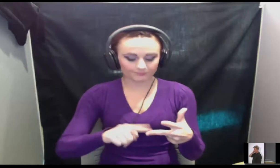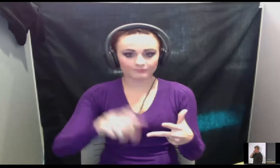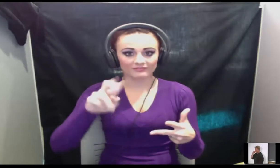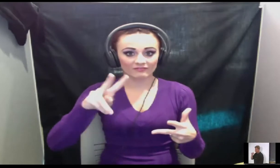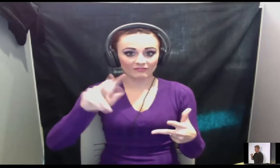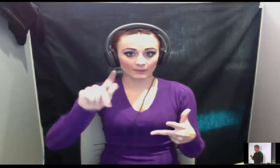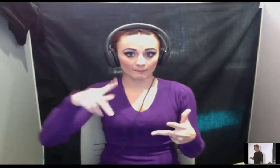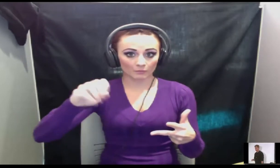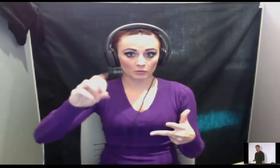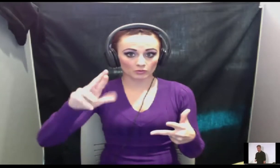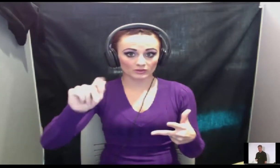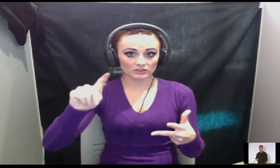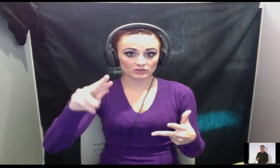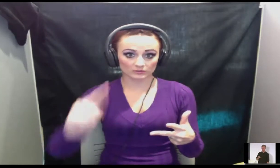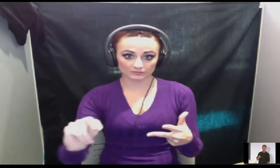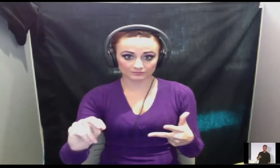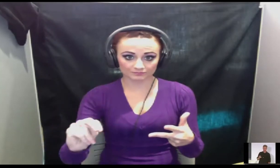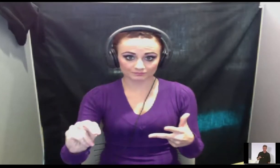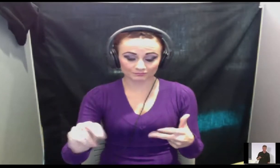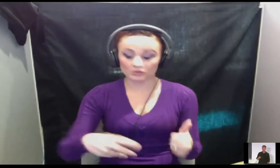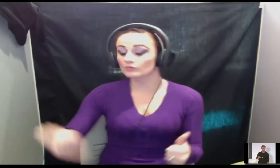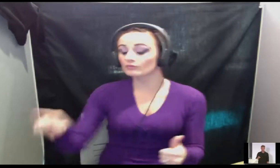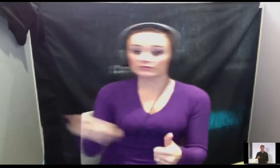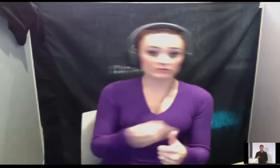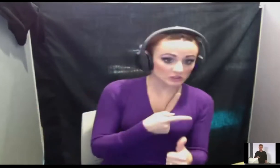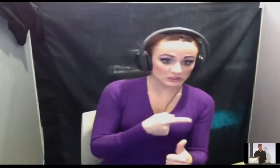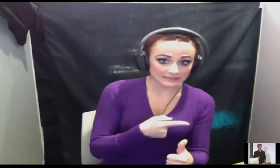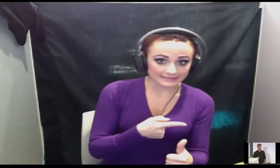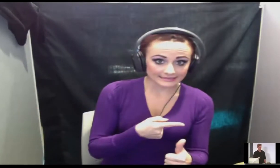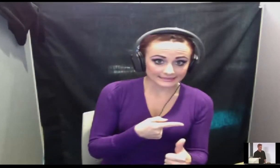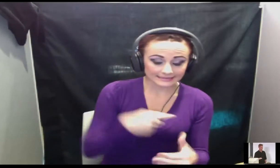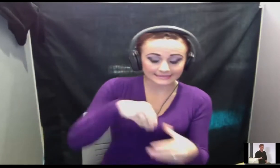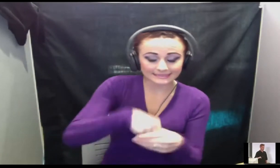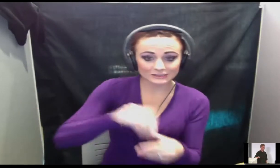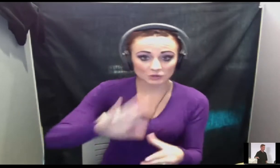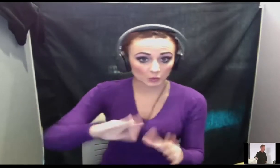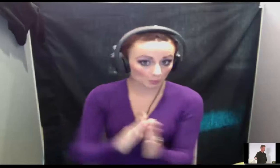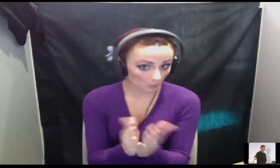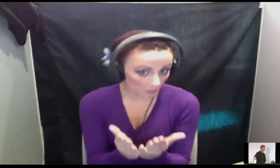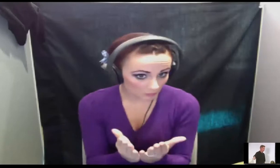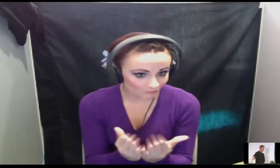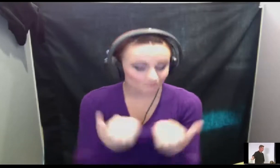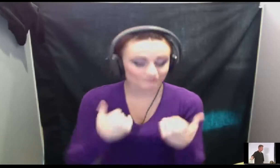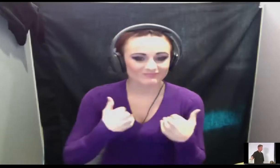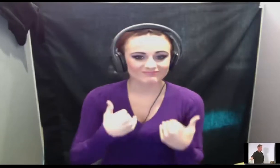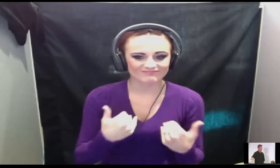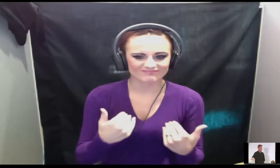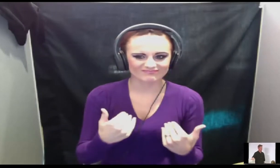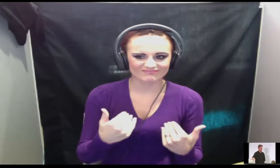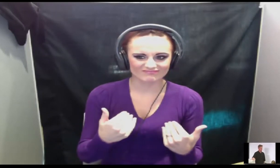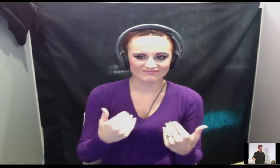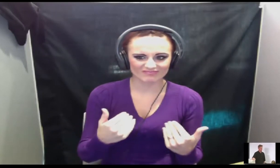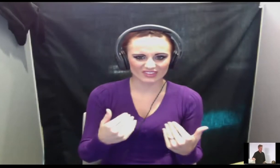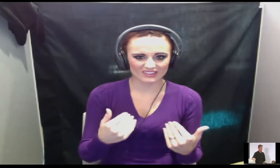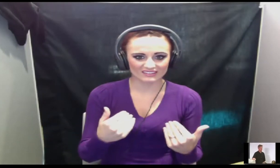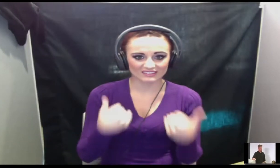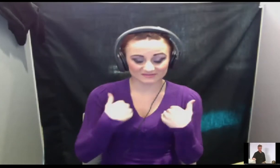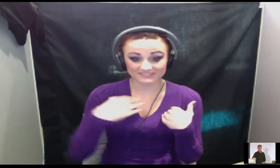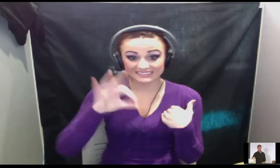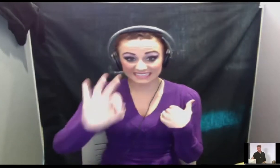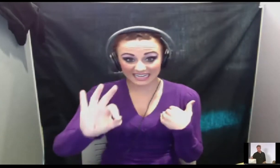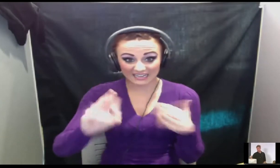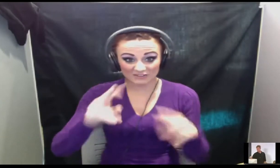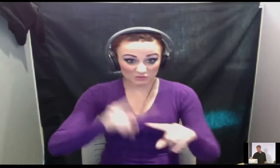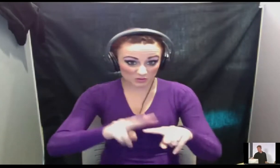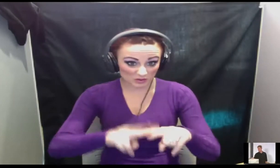thing you need to do is in your notebooks, I've got, I believe, 9 vocabulary words that we need to make sure that we know for sure and get those in.